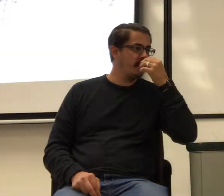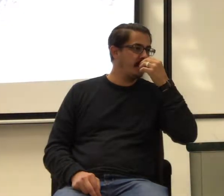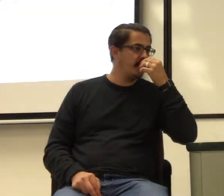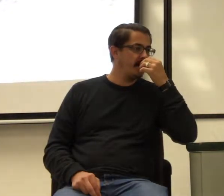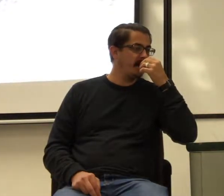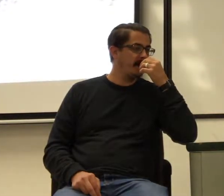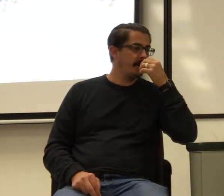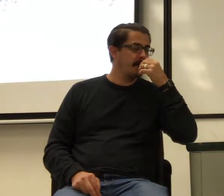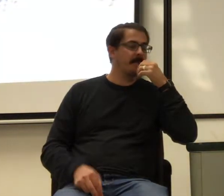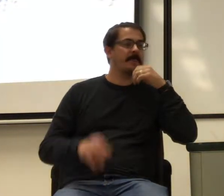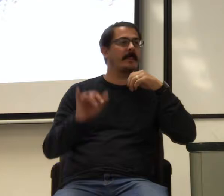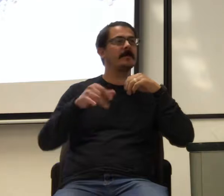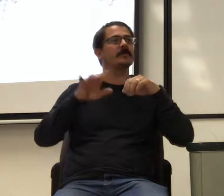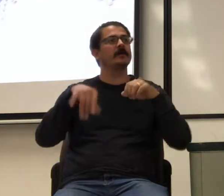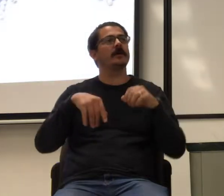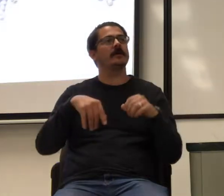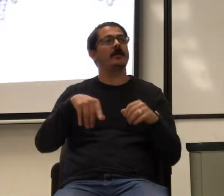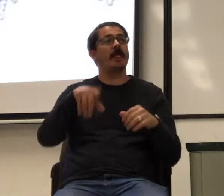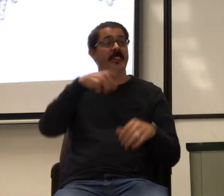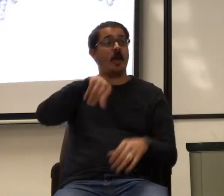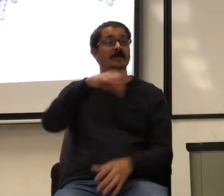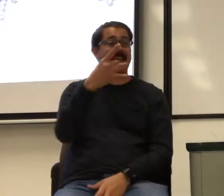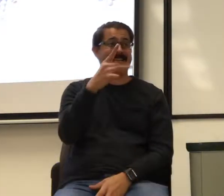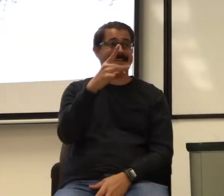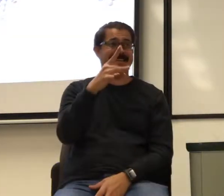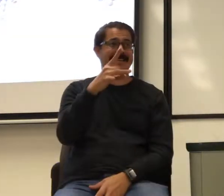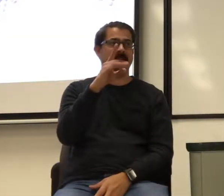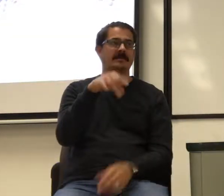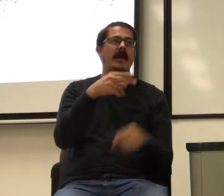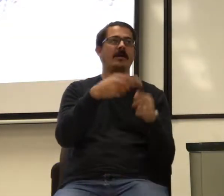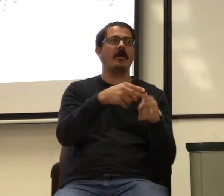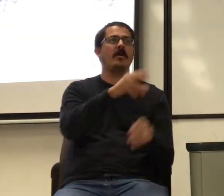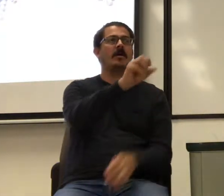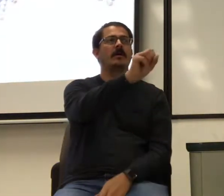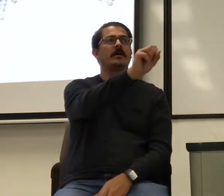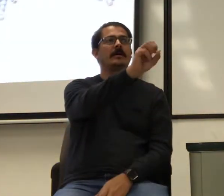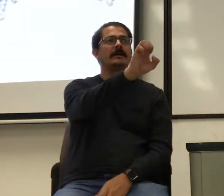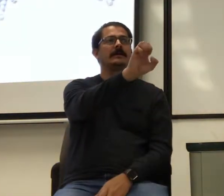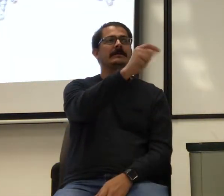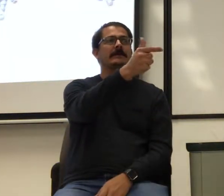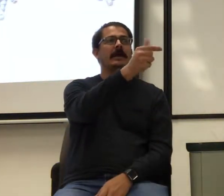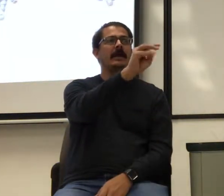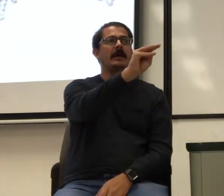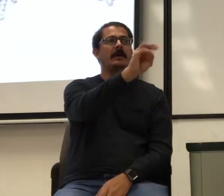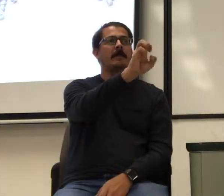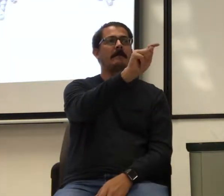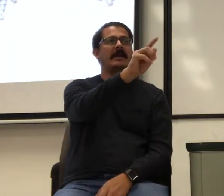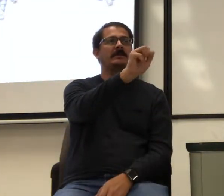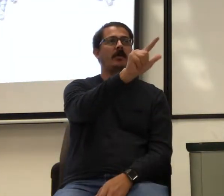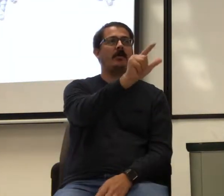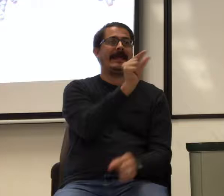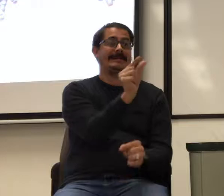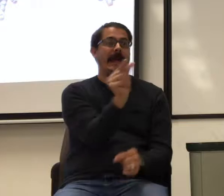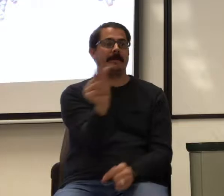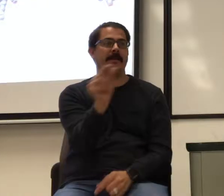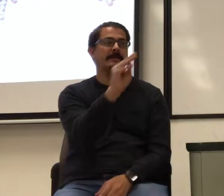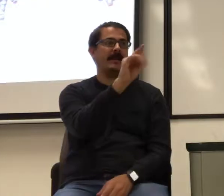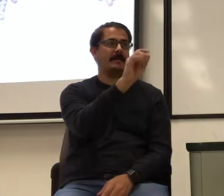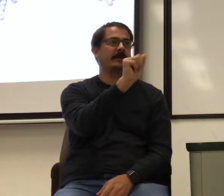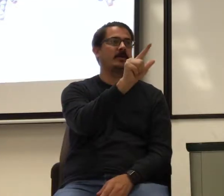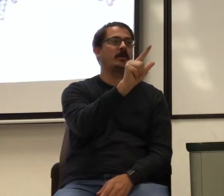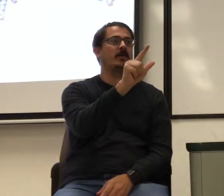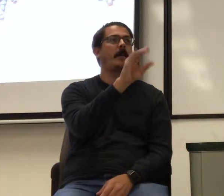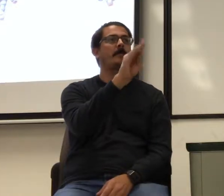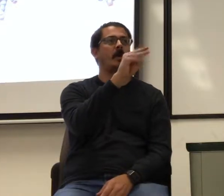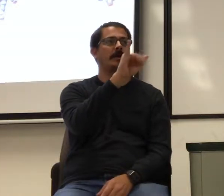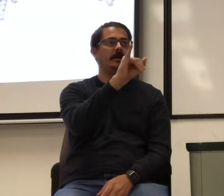You can also refer to these 18 as segmental bronchi because they're delivering fresh air to a